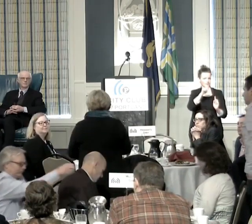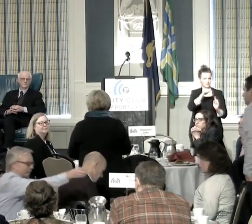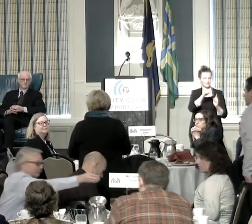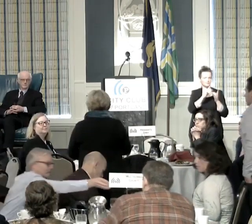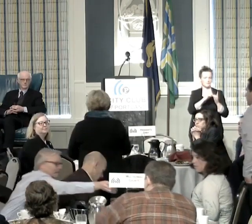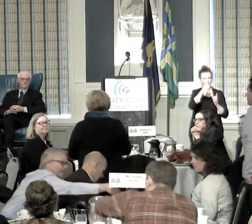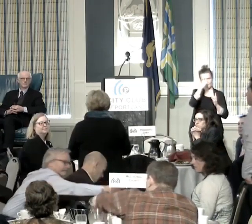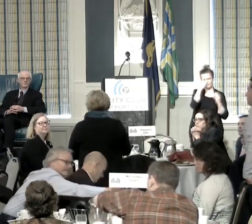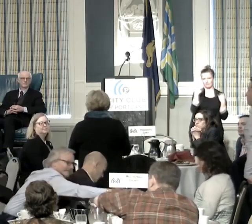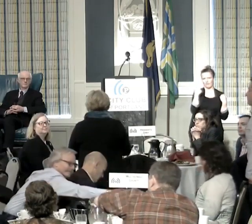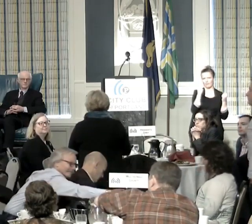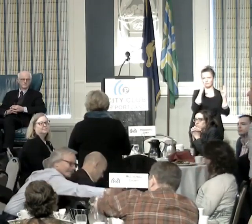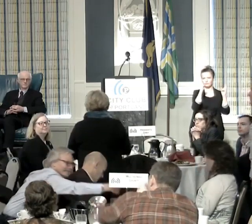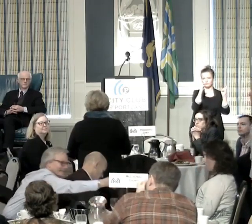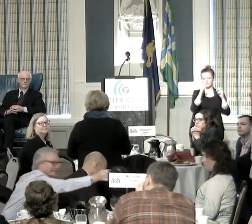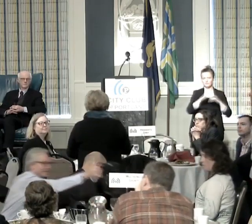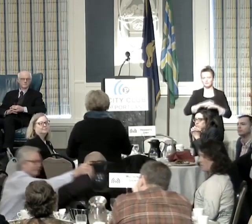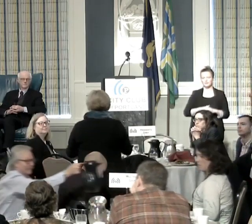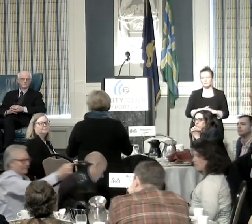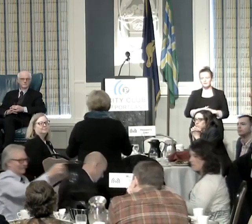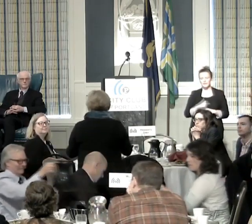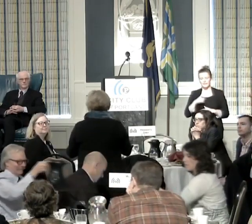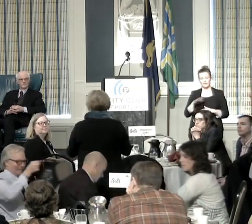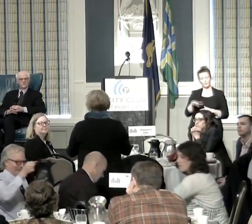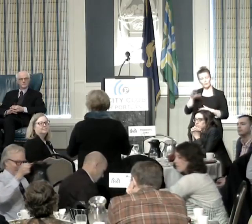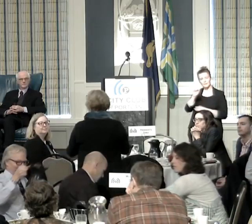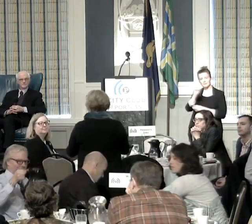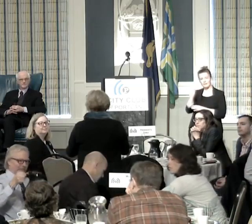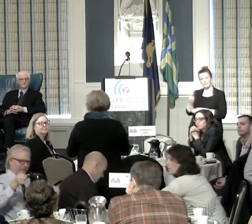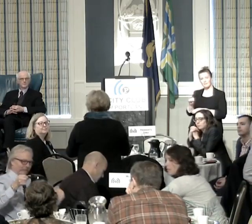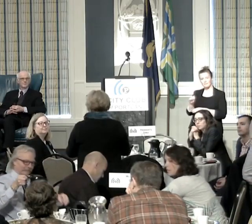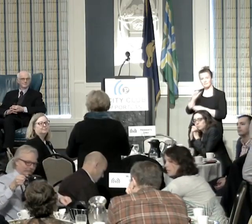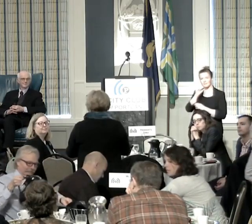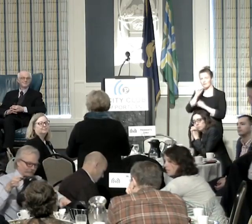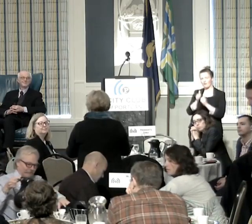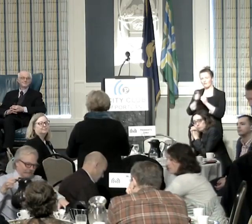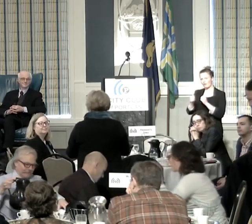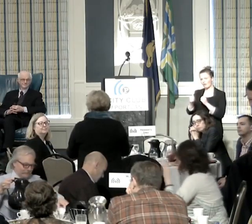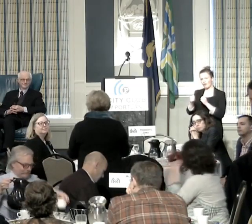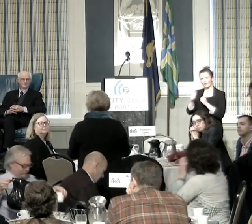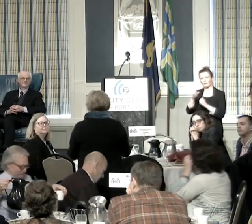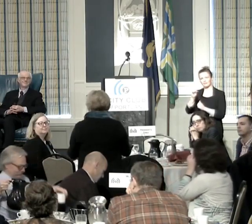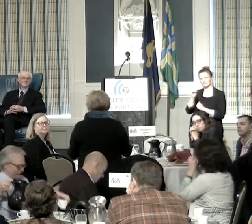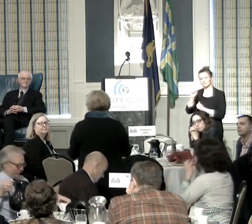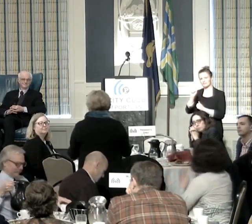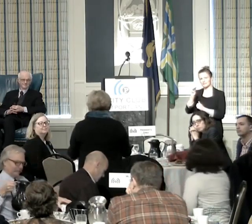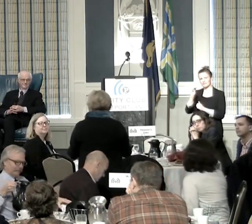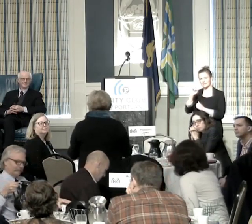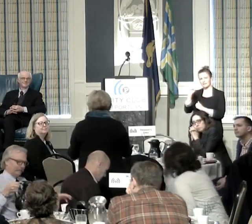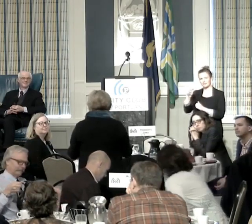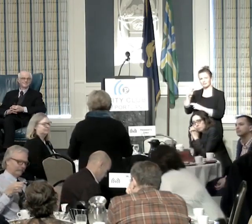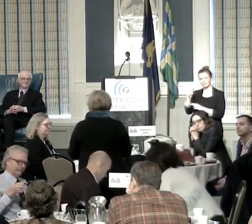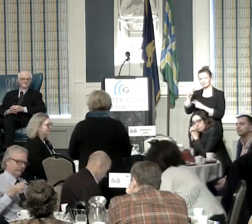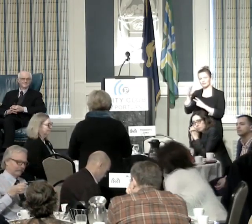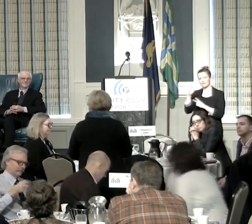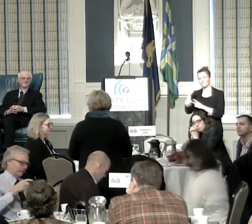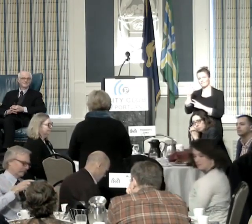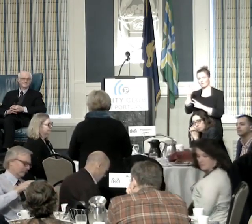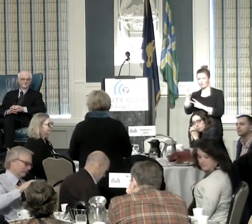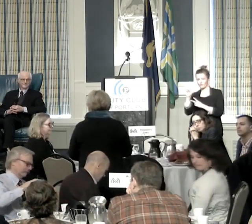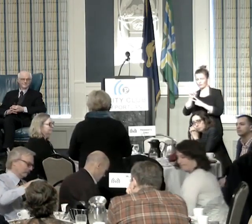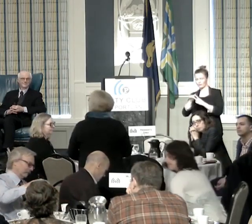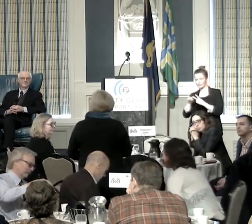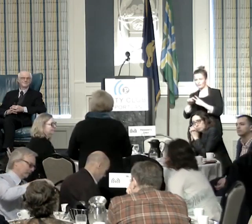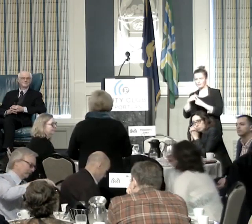mental health issues, and I grew up in Salem, not far from Damish and Fairview. We did, you know, our church group did volunteer